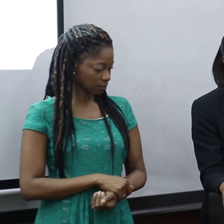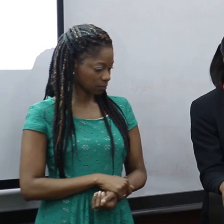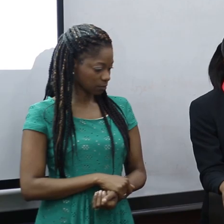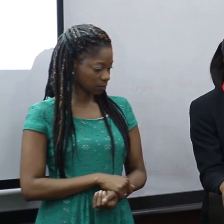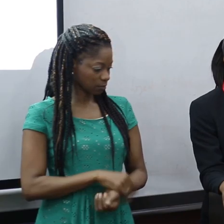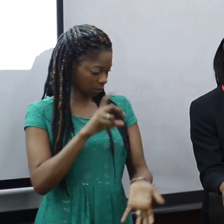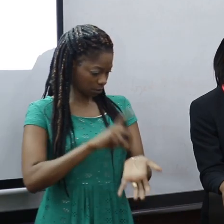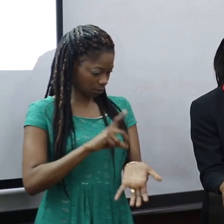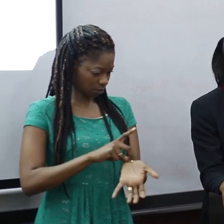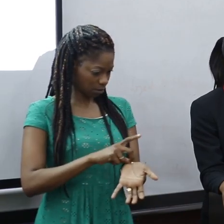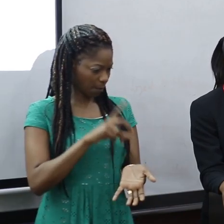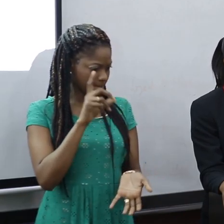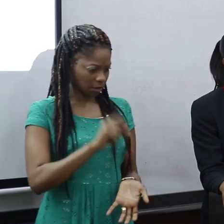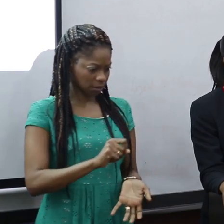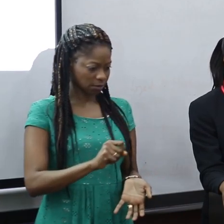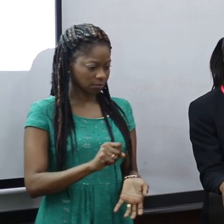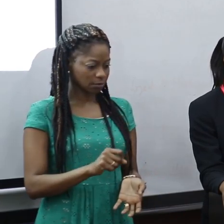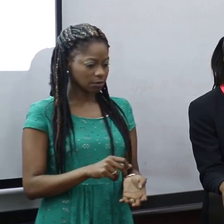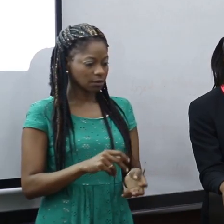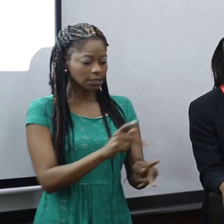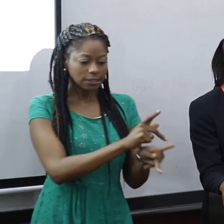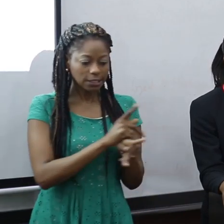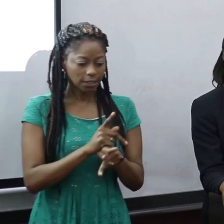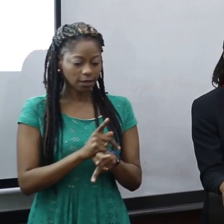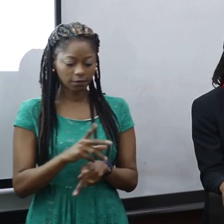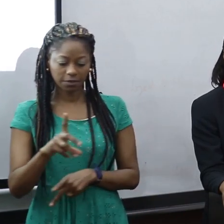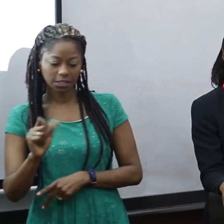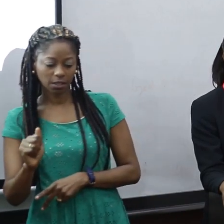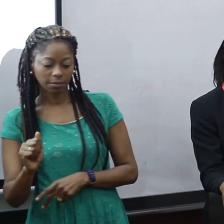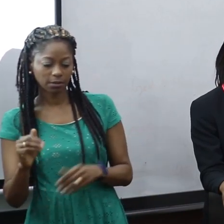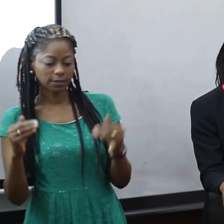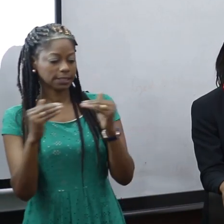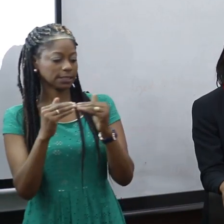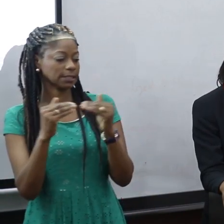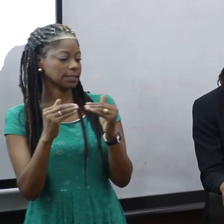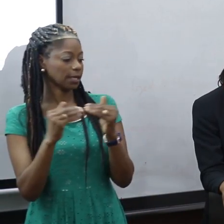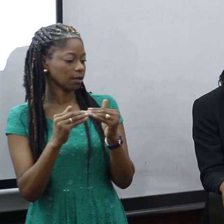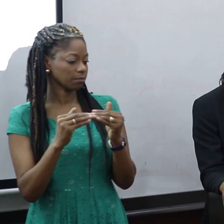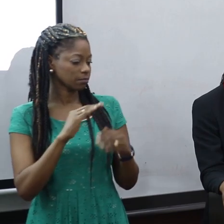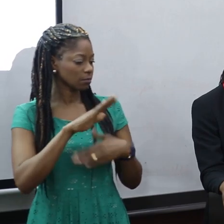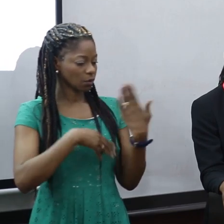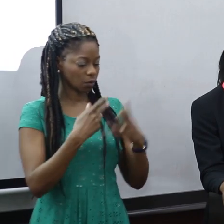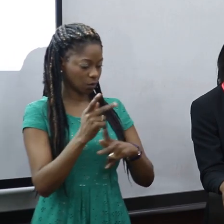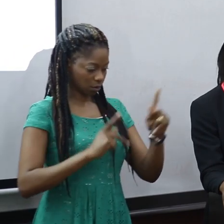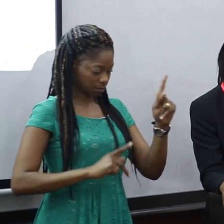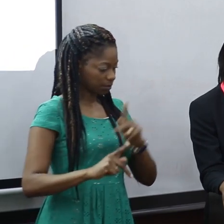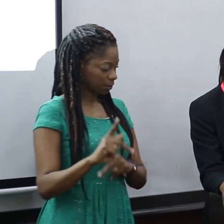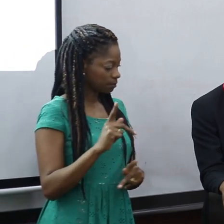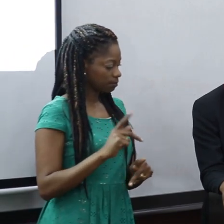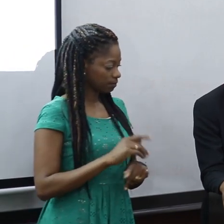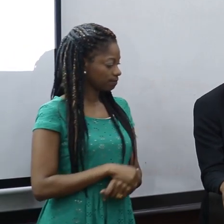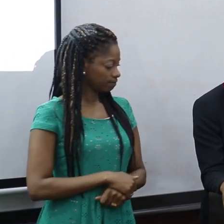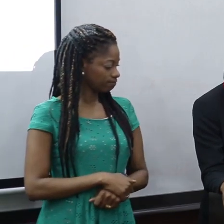the same quality to persons with disabilities as to others, including on the basis of free and informed